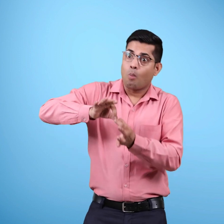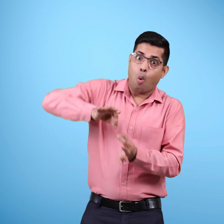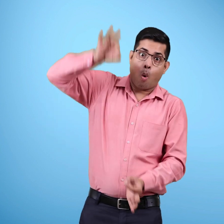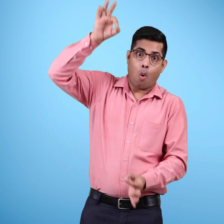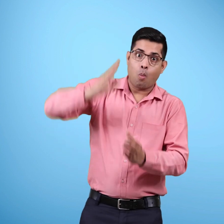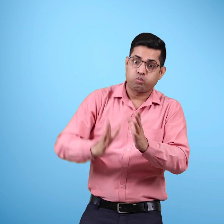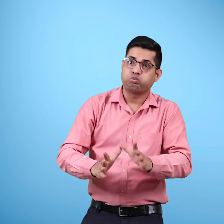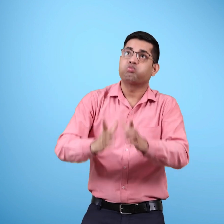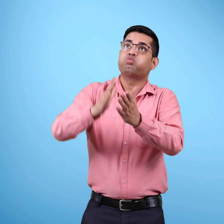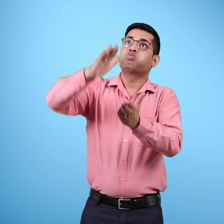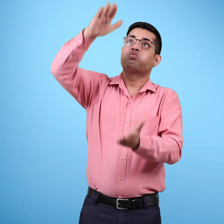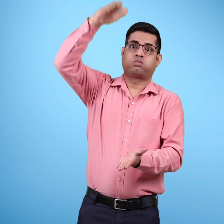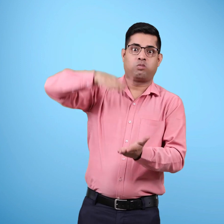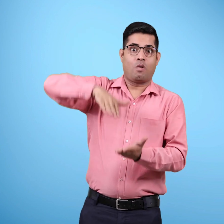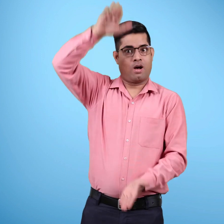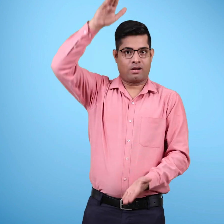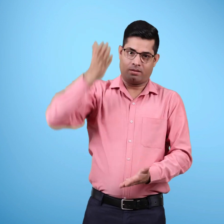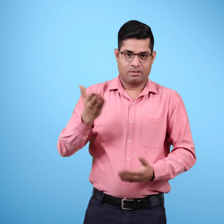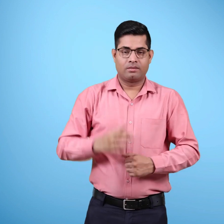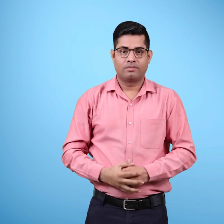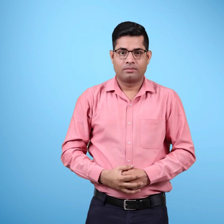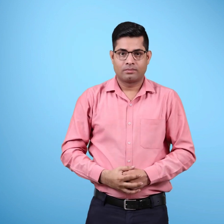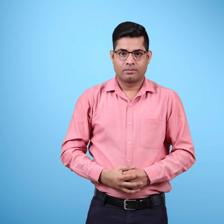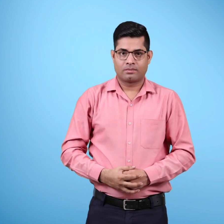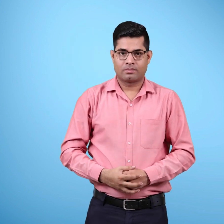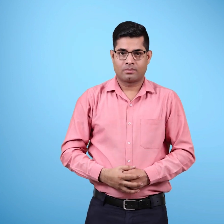height, very tall.